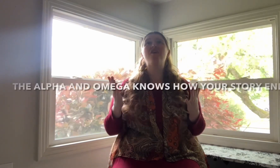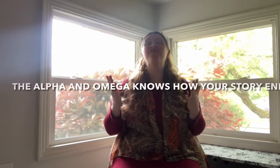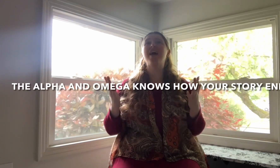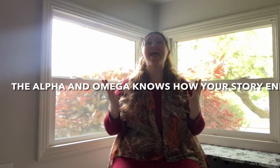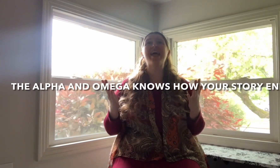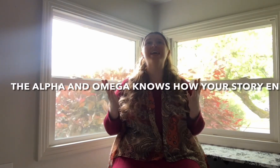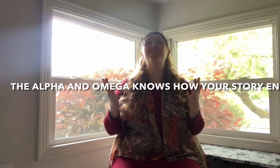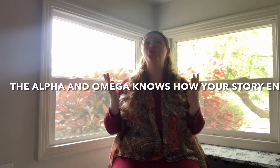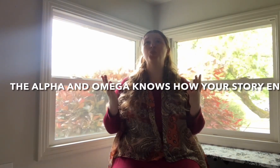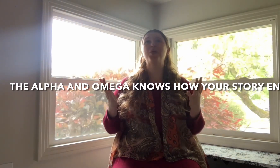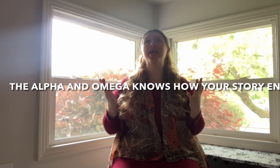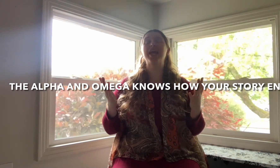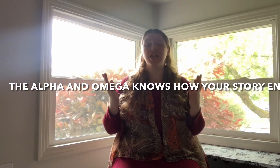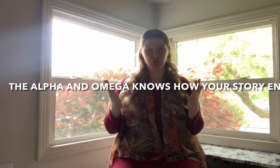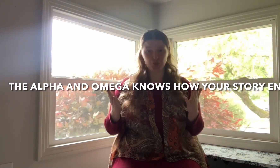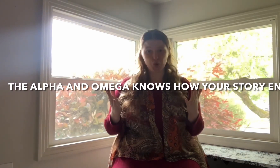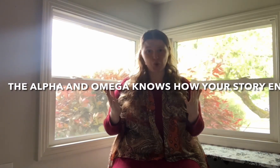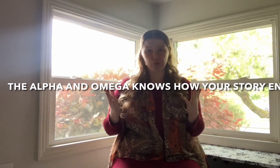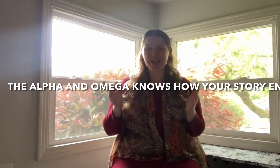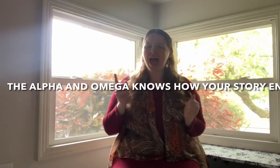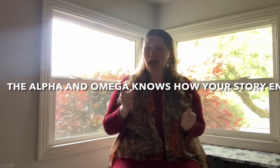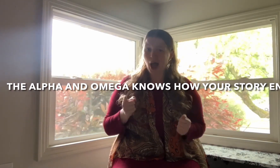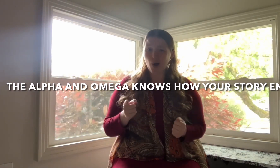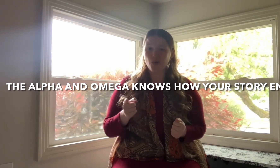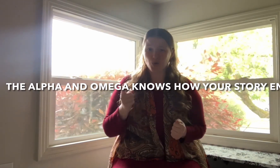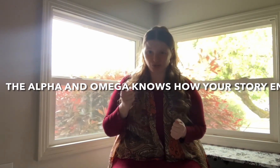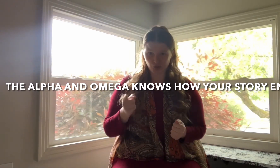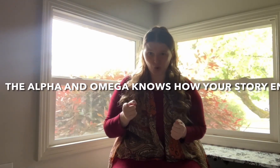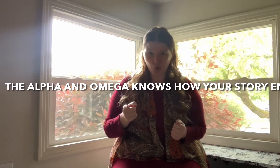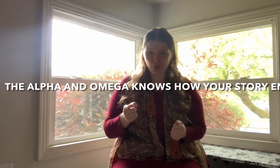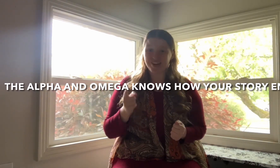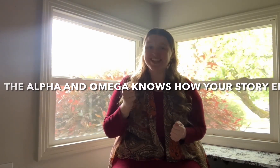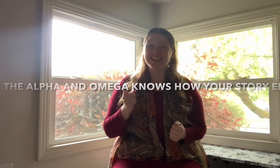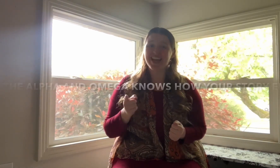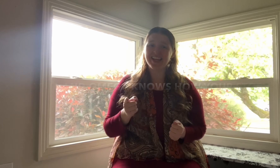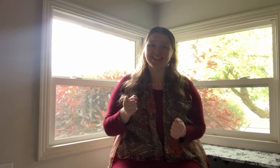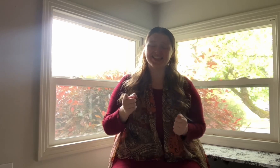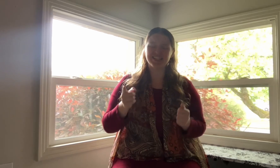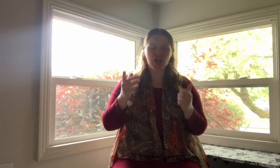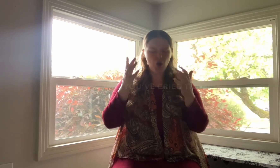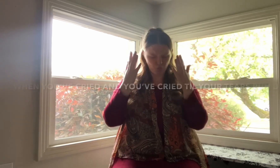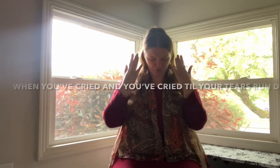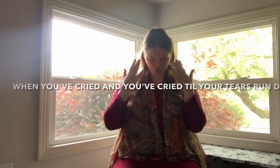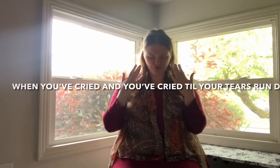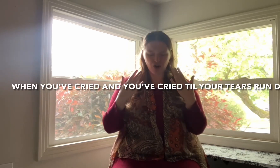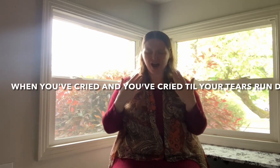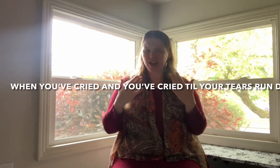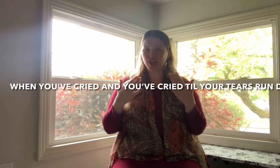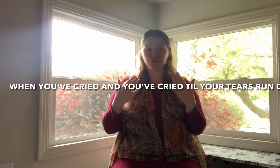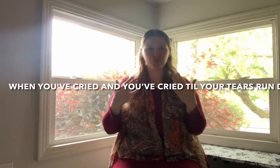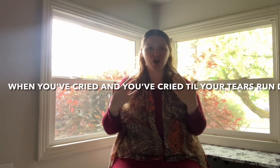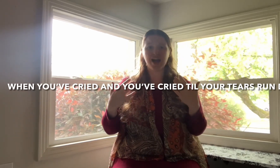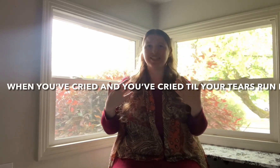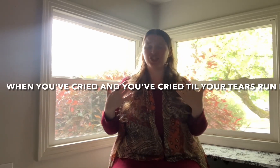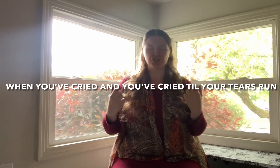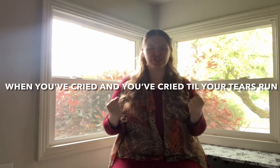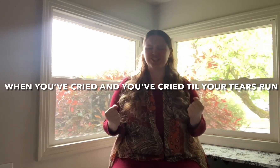Alpha and Omega knows how your story ends. When you've cried and you've cried till your tears